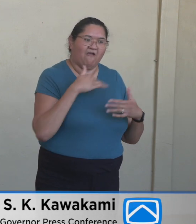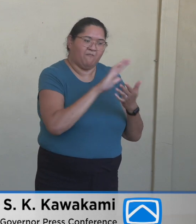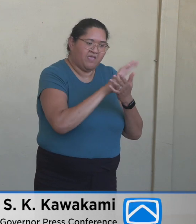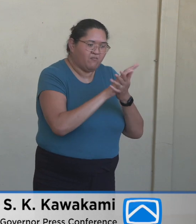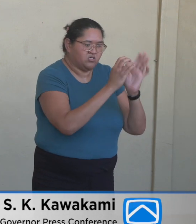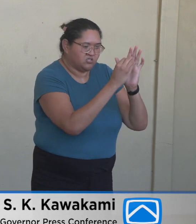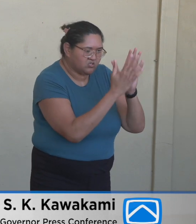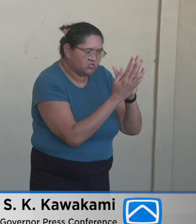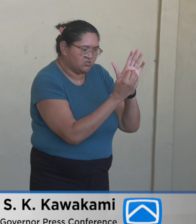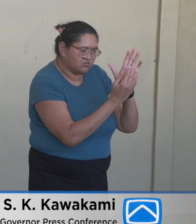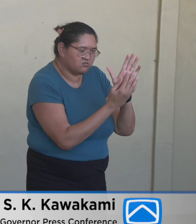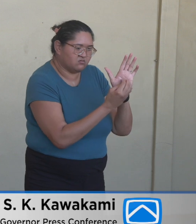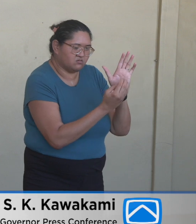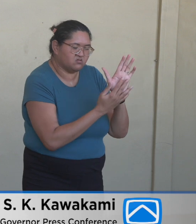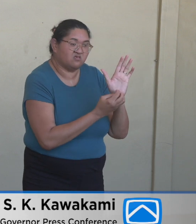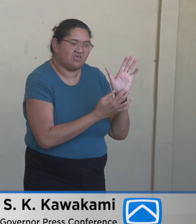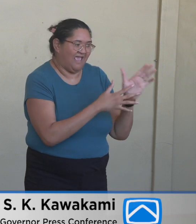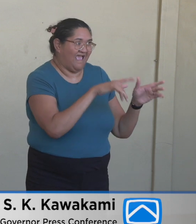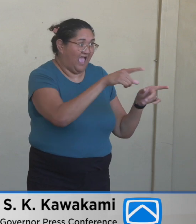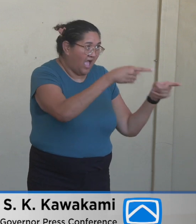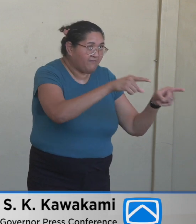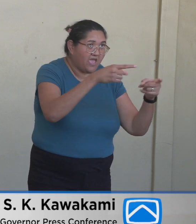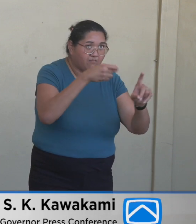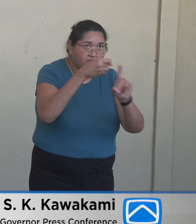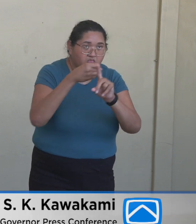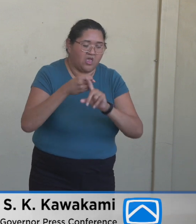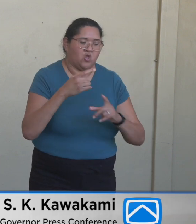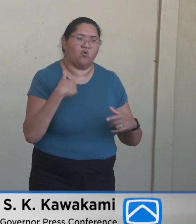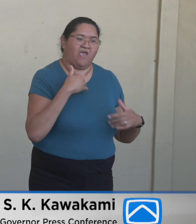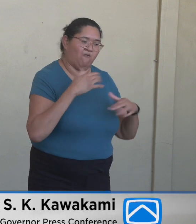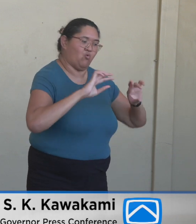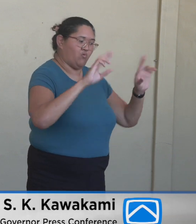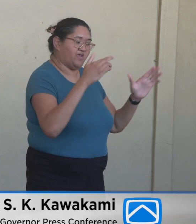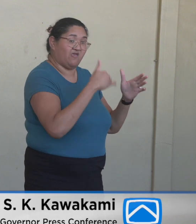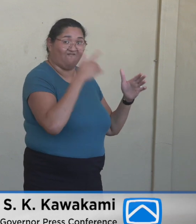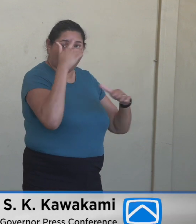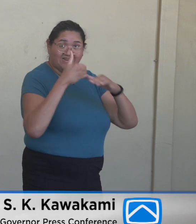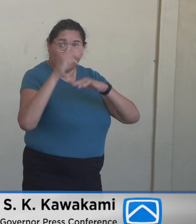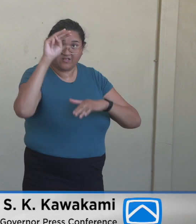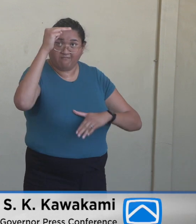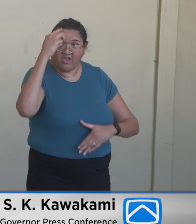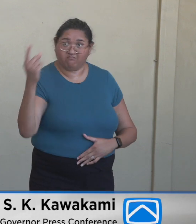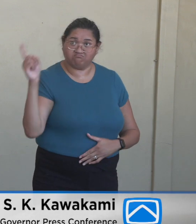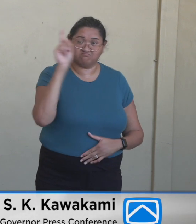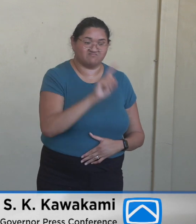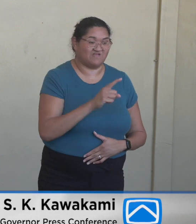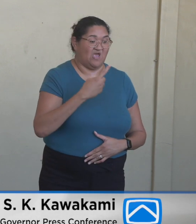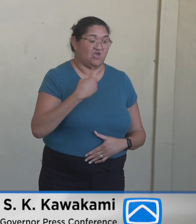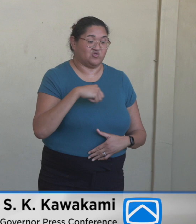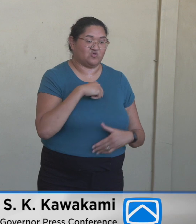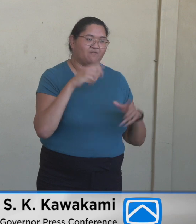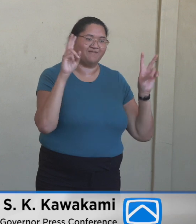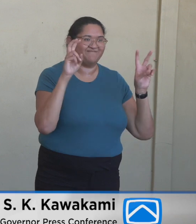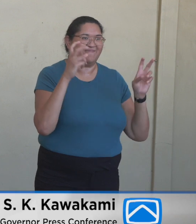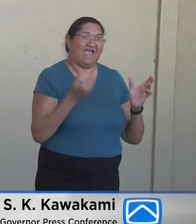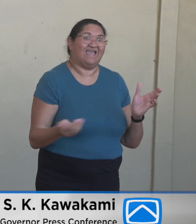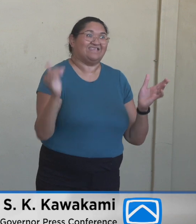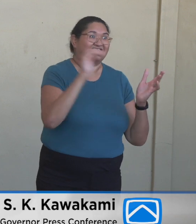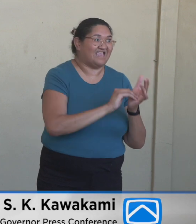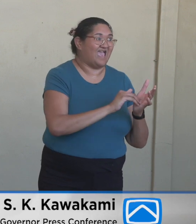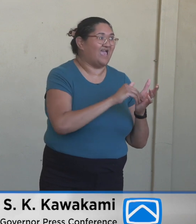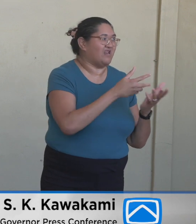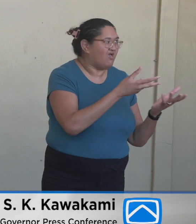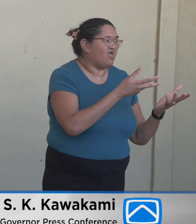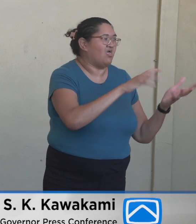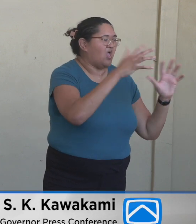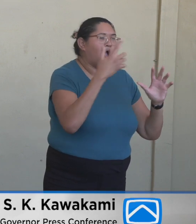documents documented as they're happening so that we have a good playbook for the next mayor, so that we don't let history repeat itself. Now,